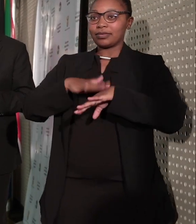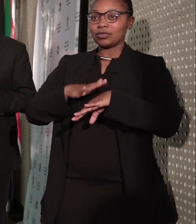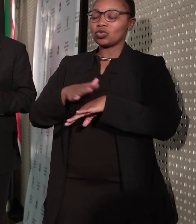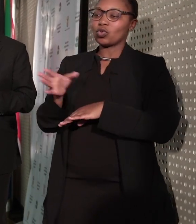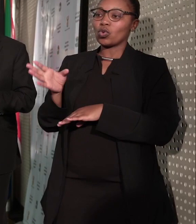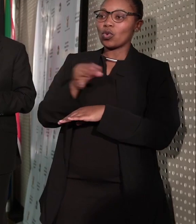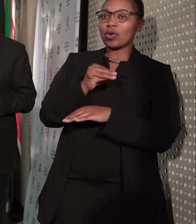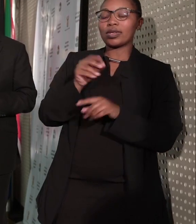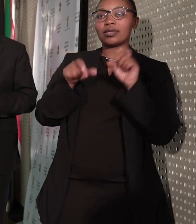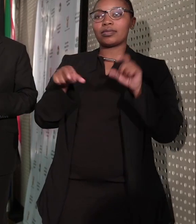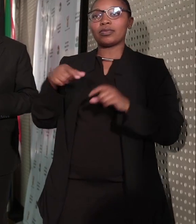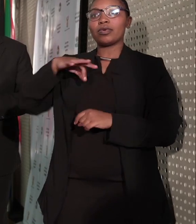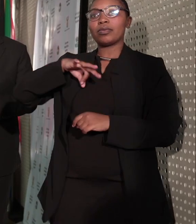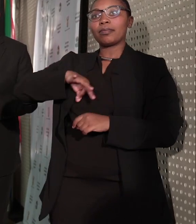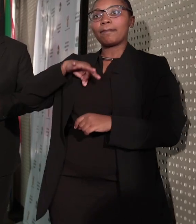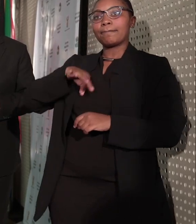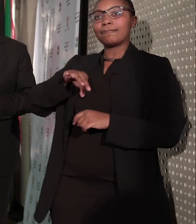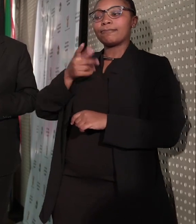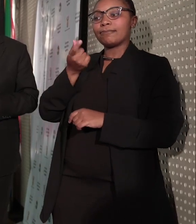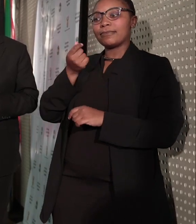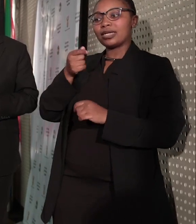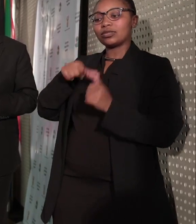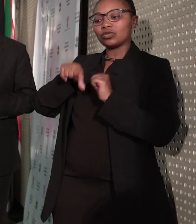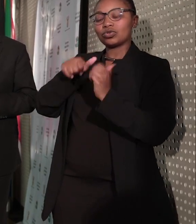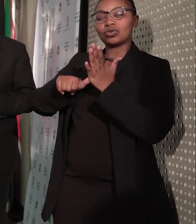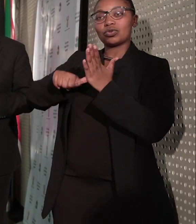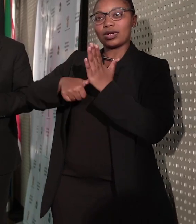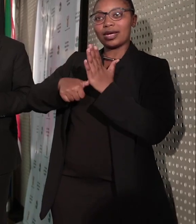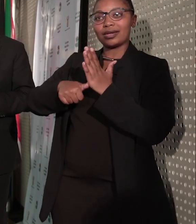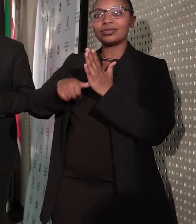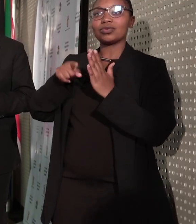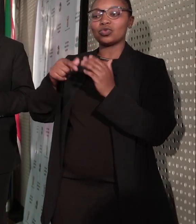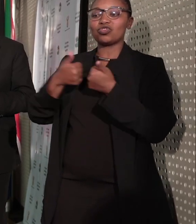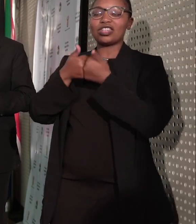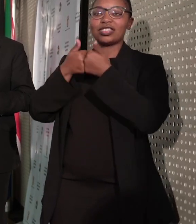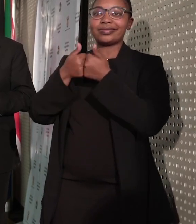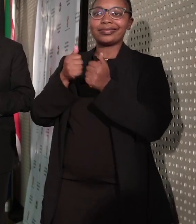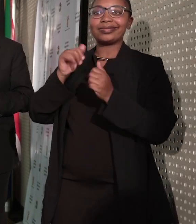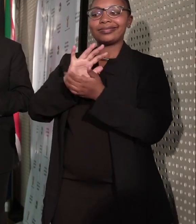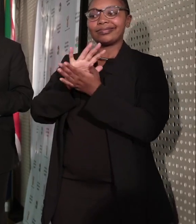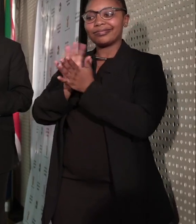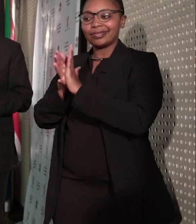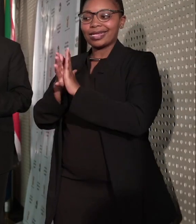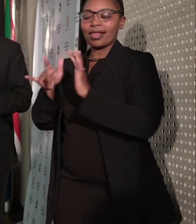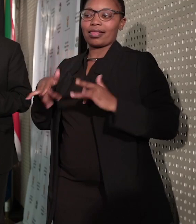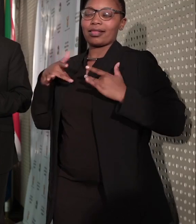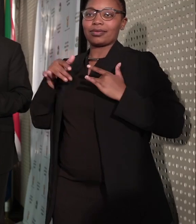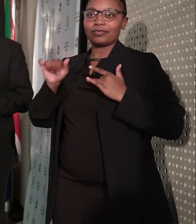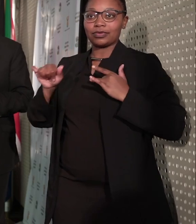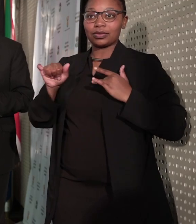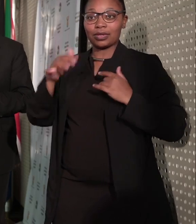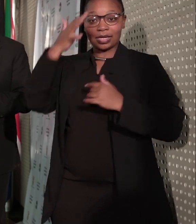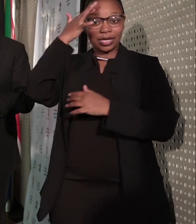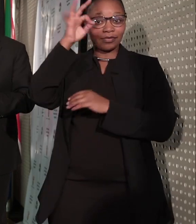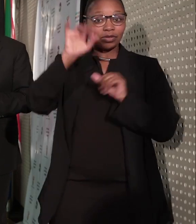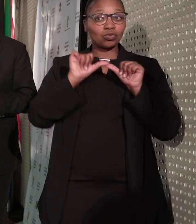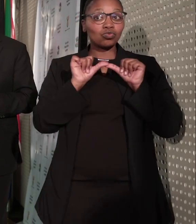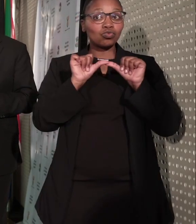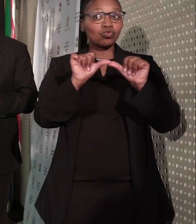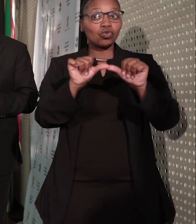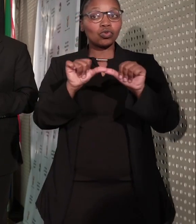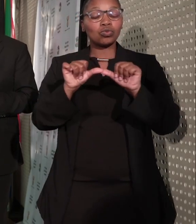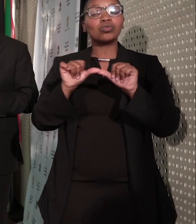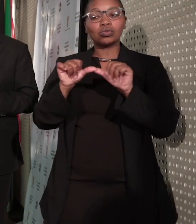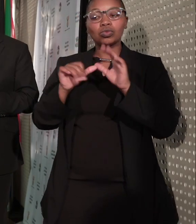of social grants that were affected by the technical challenges. Government is determined to continue building a capable and